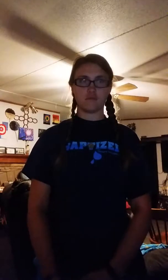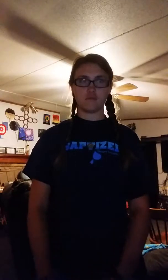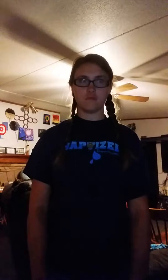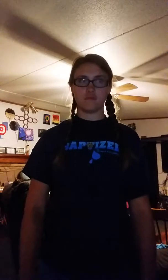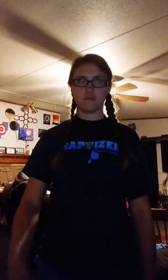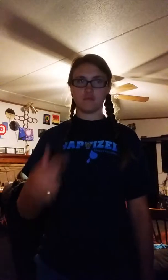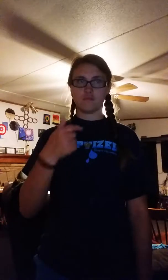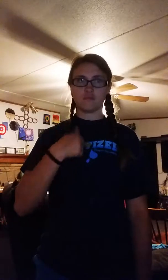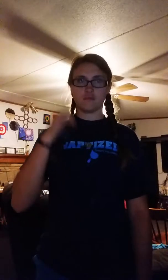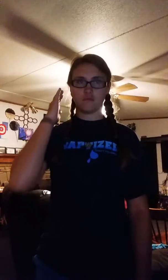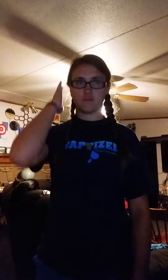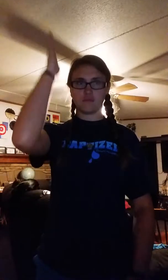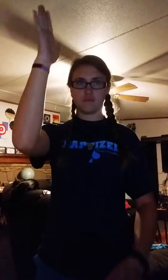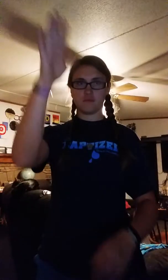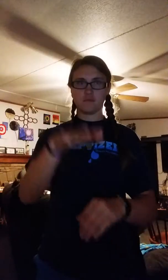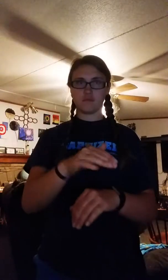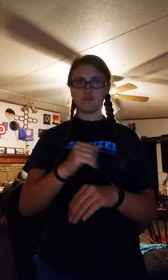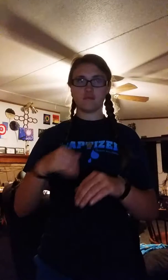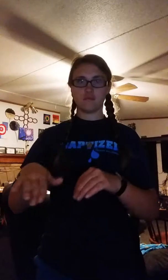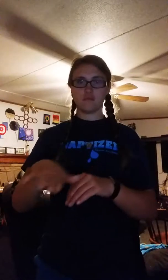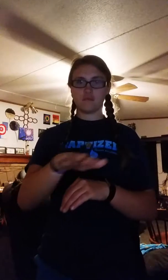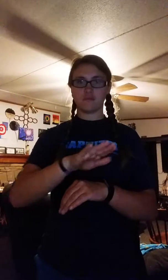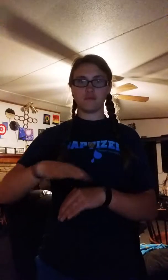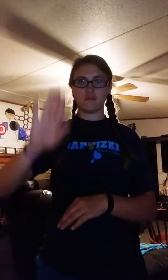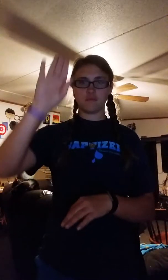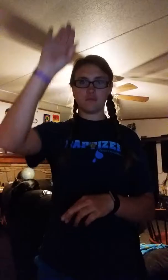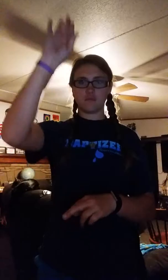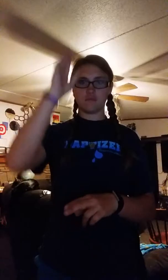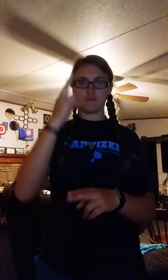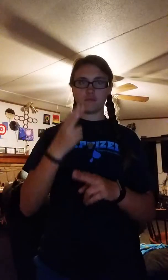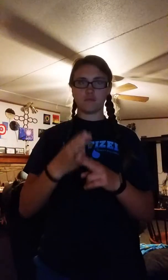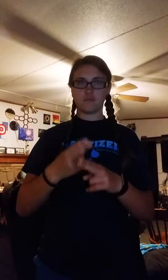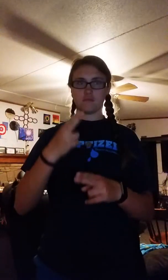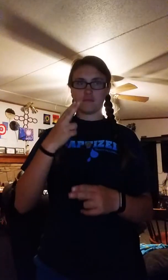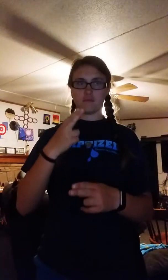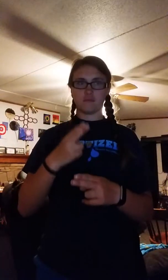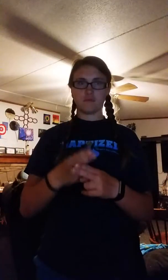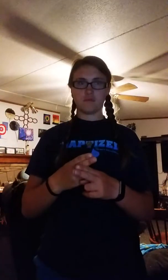So I will call upon your name